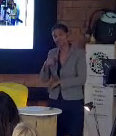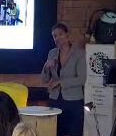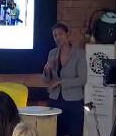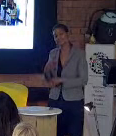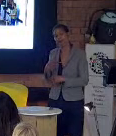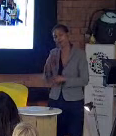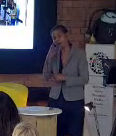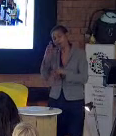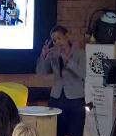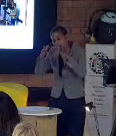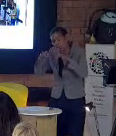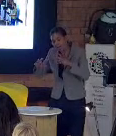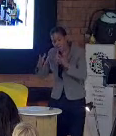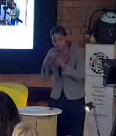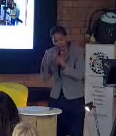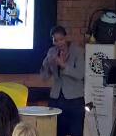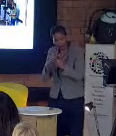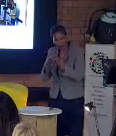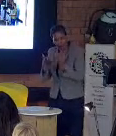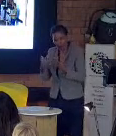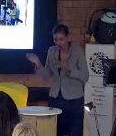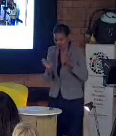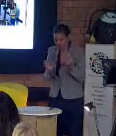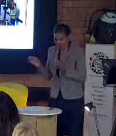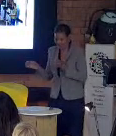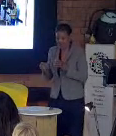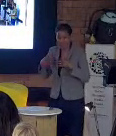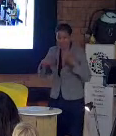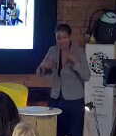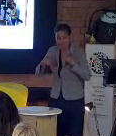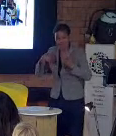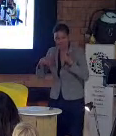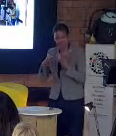like to explore to make it even more interactive.